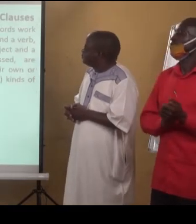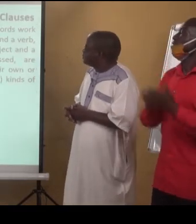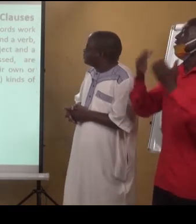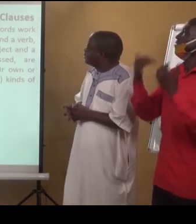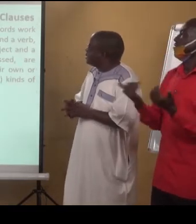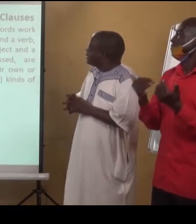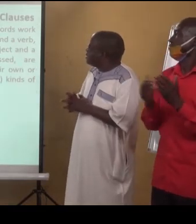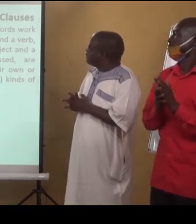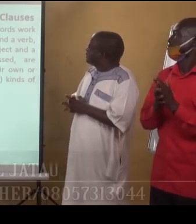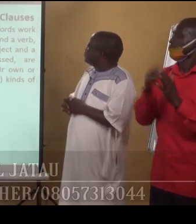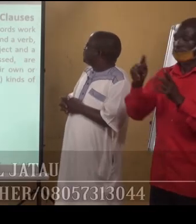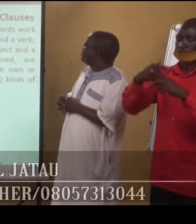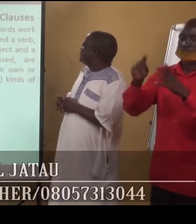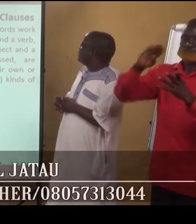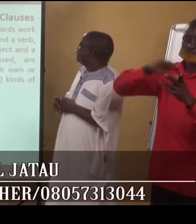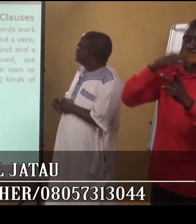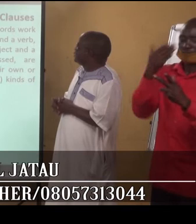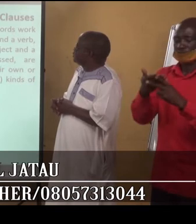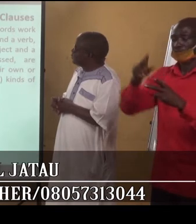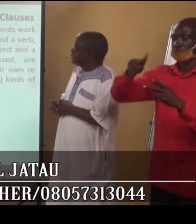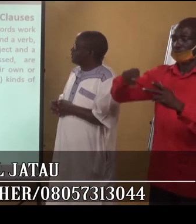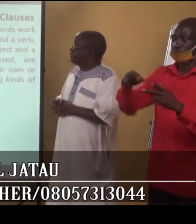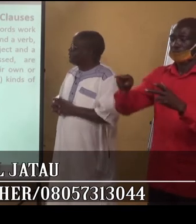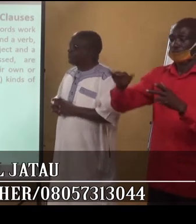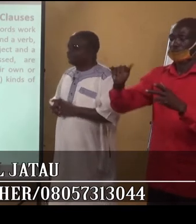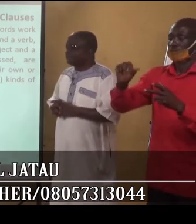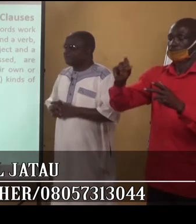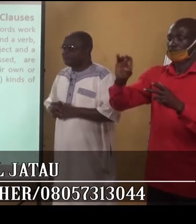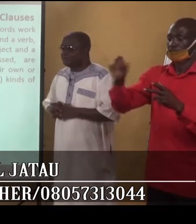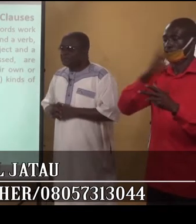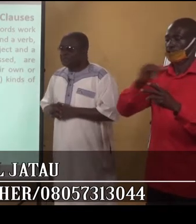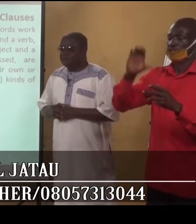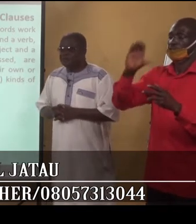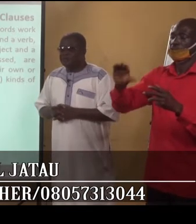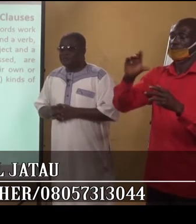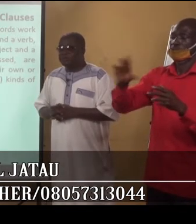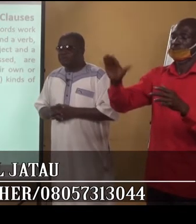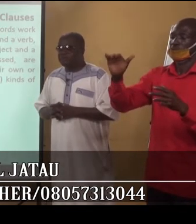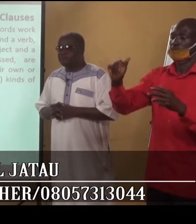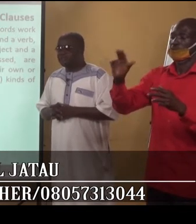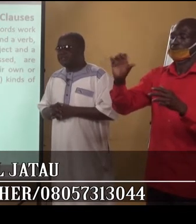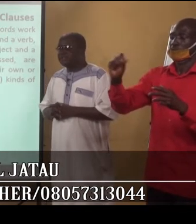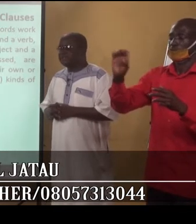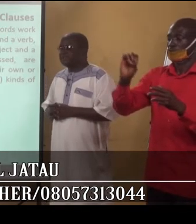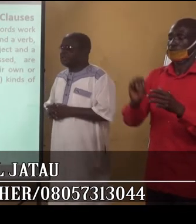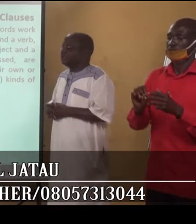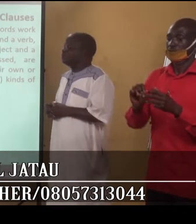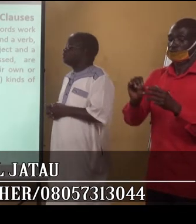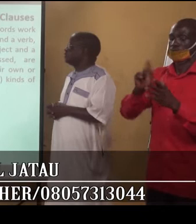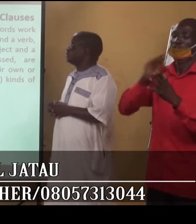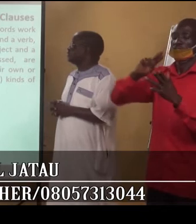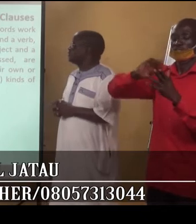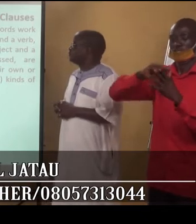Now, the difference between phrases and clauses. The difference between phrases